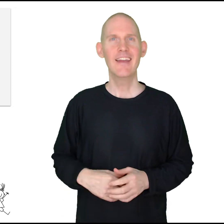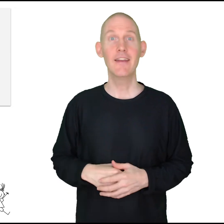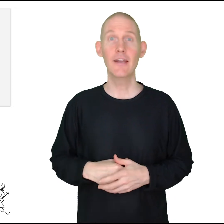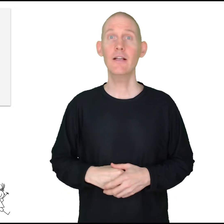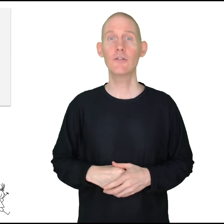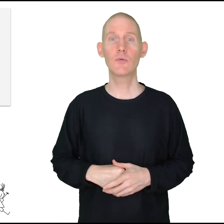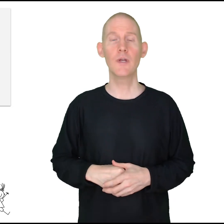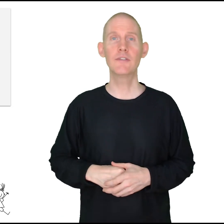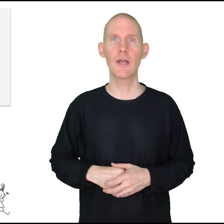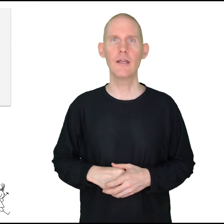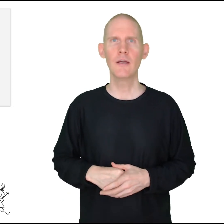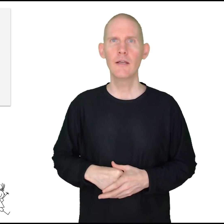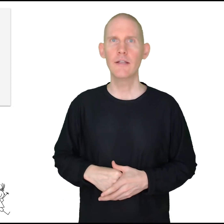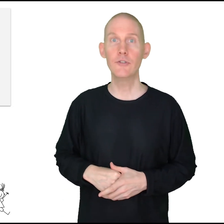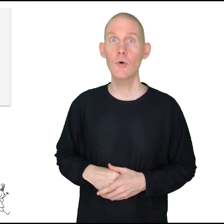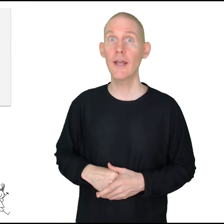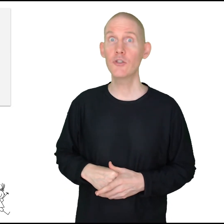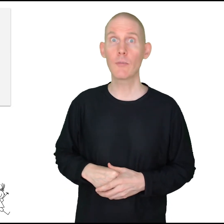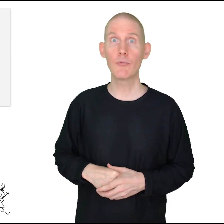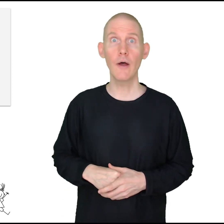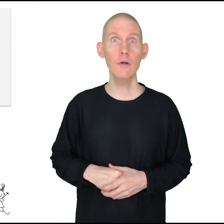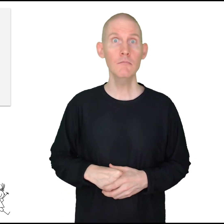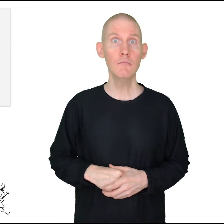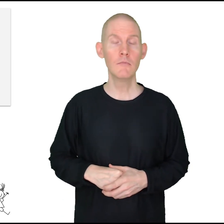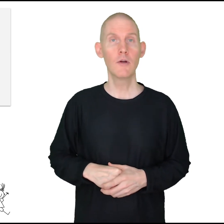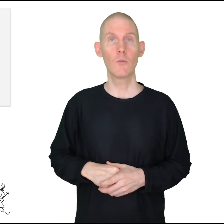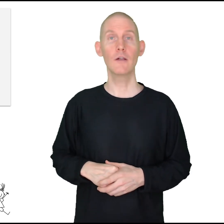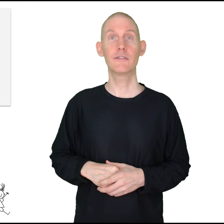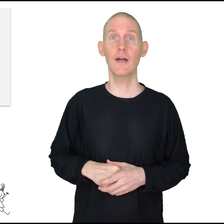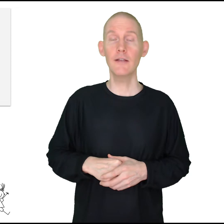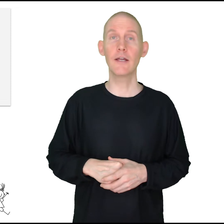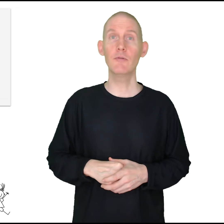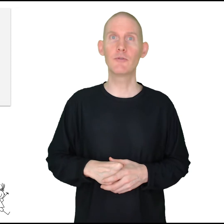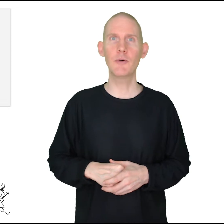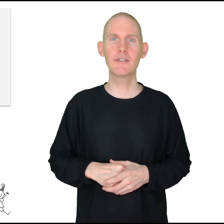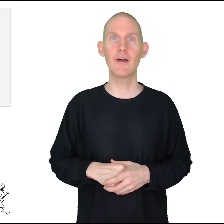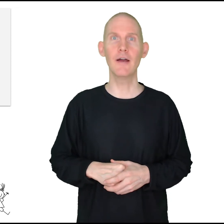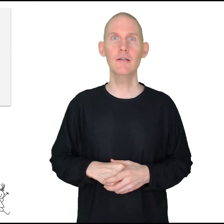In English, we'd say, "Did you hit your brother?" Well, in sign language, we would sign.